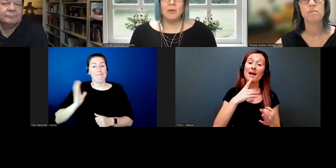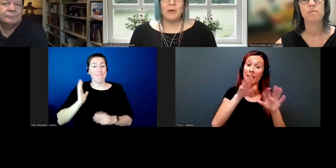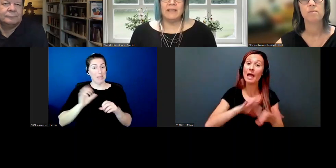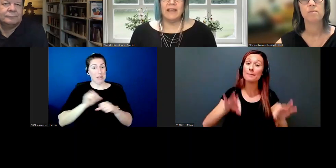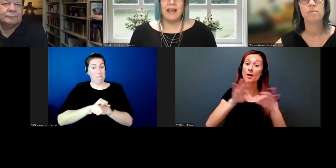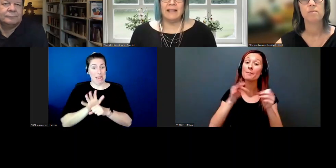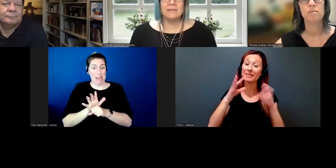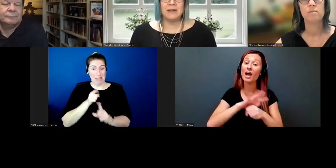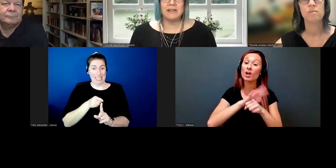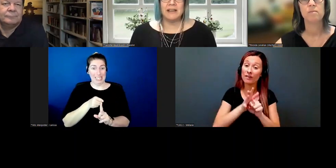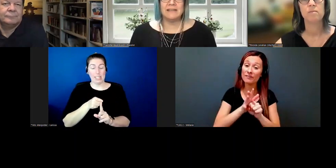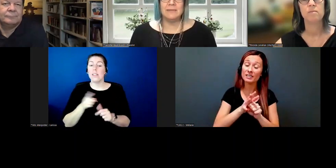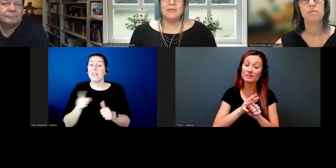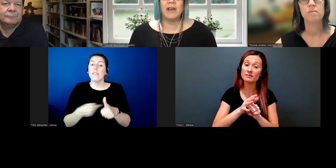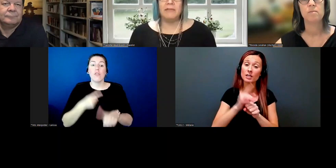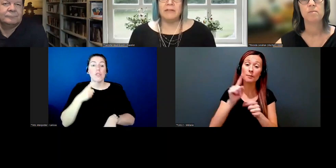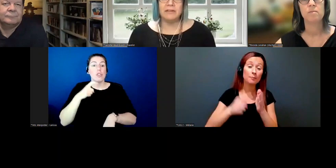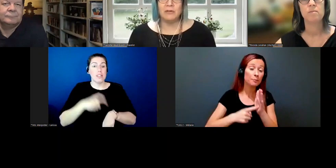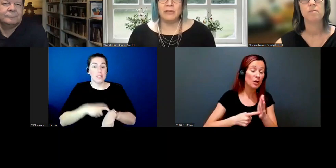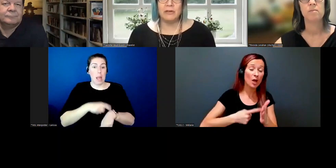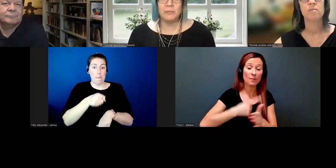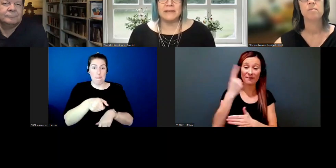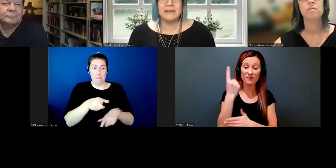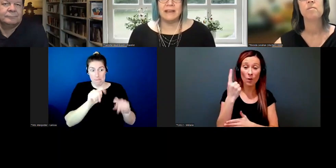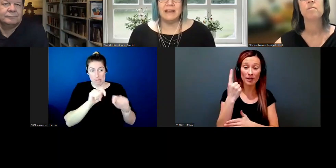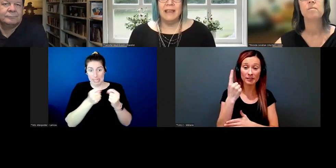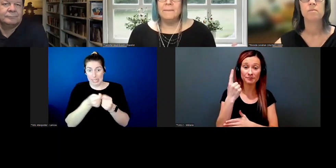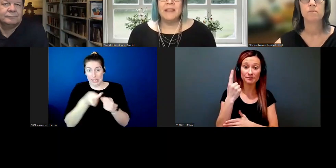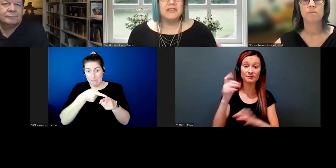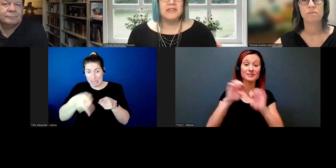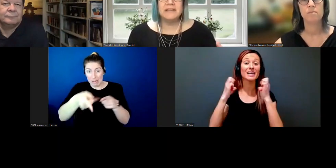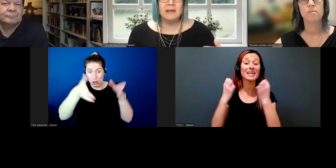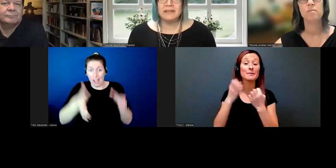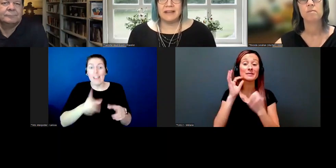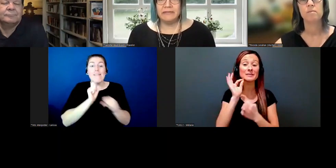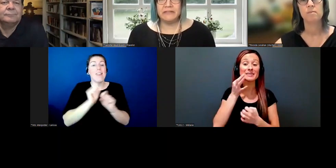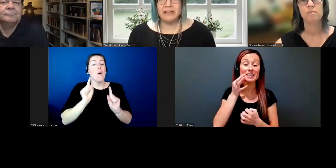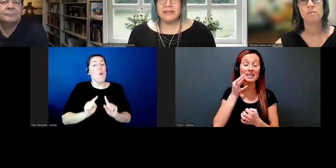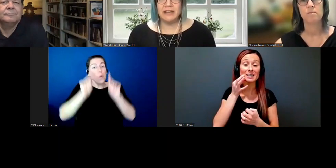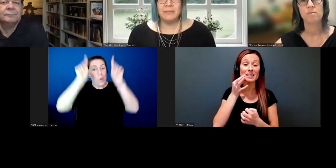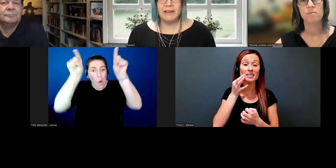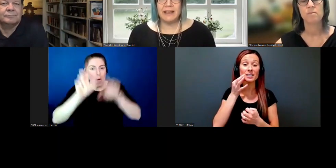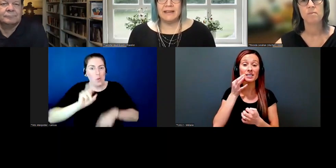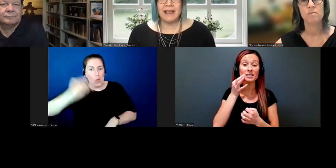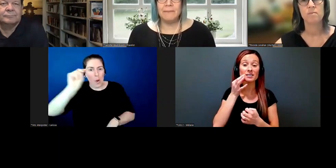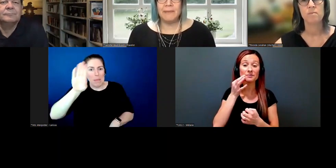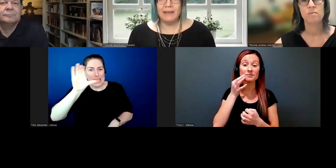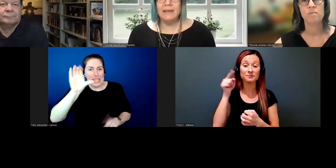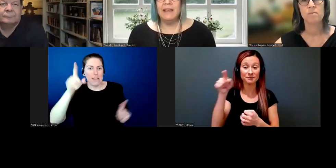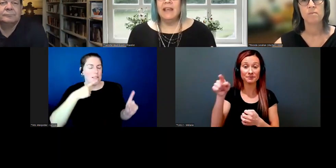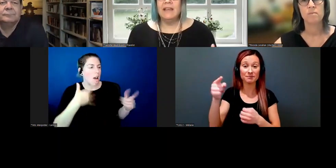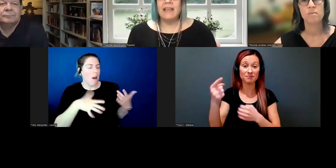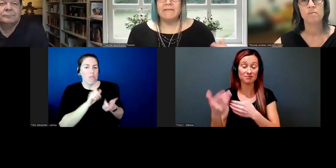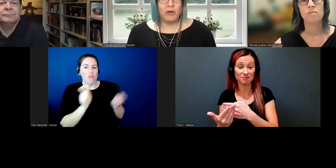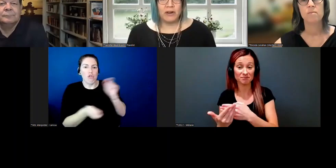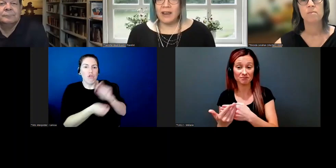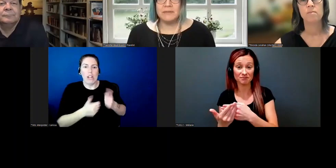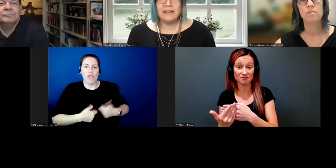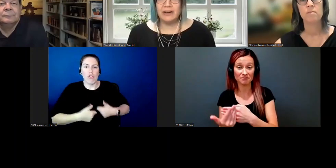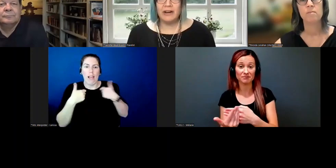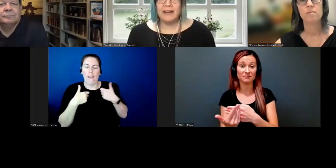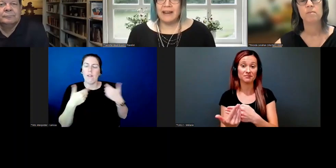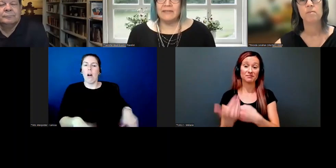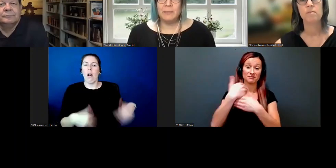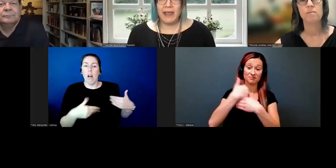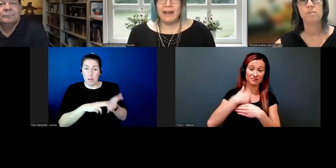time, one of the highly specialized teams traveled to northern BC. And she said it was life-changing because that meant that 4 times a